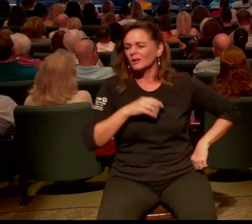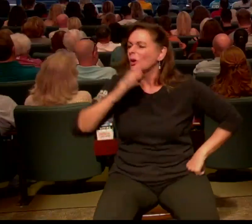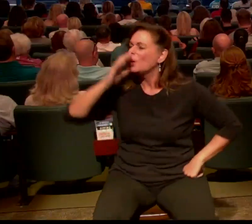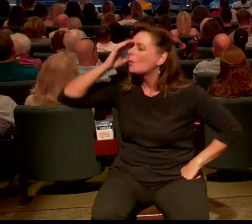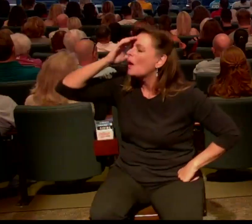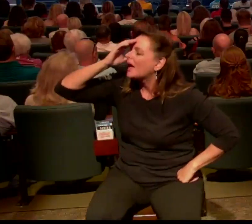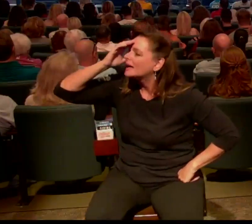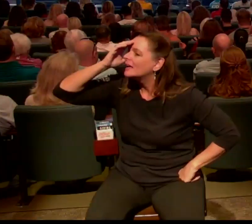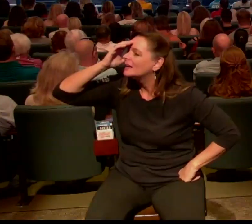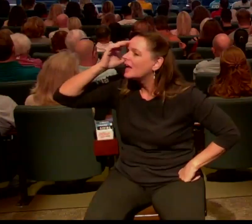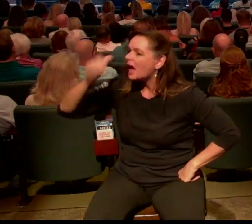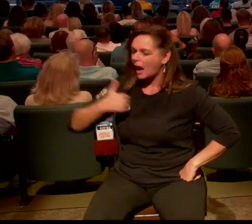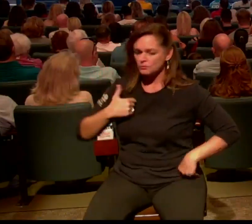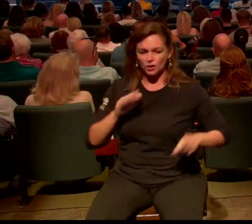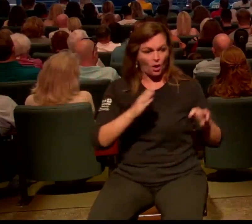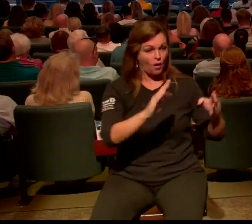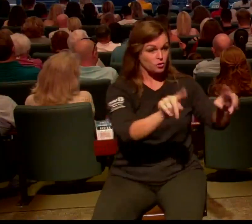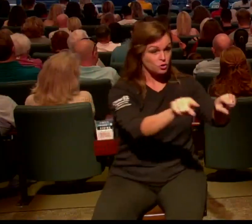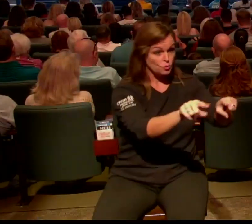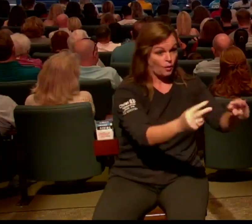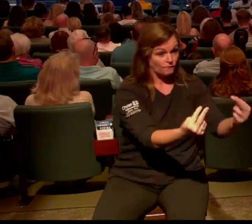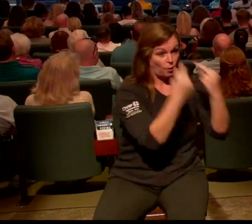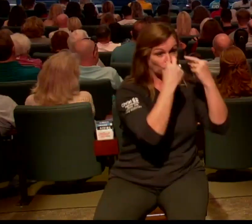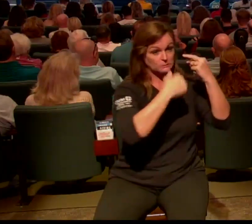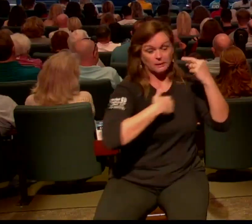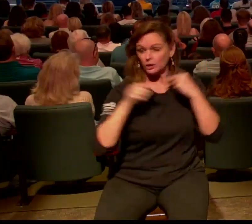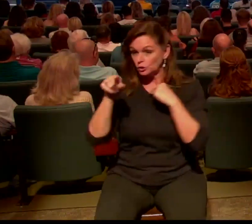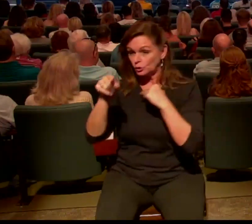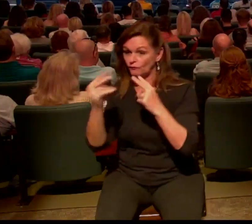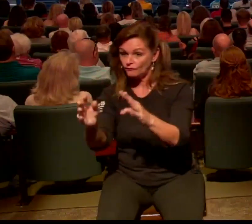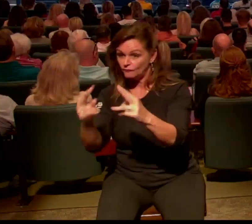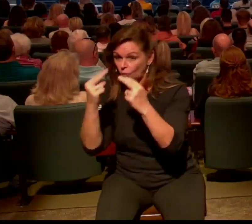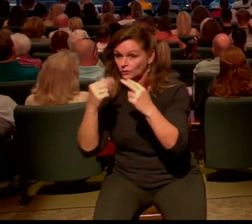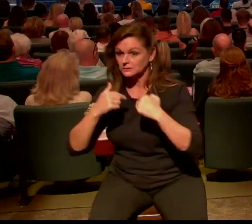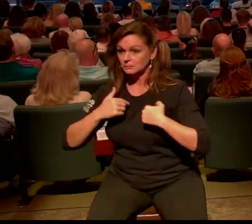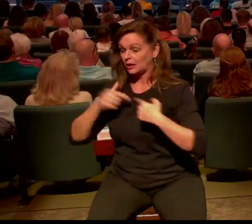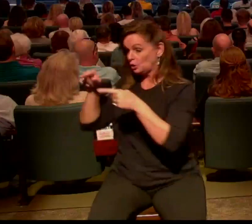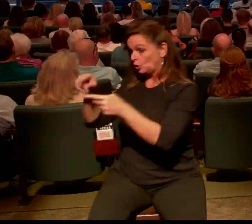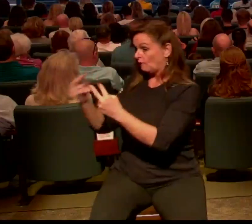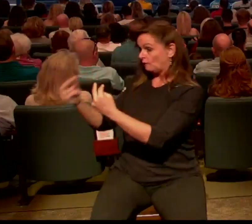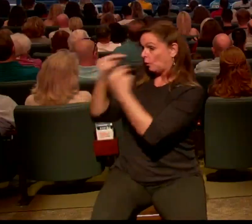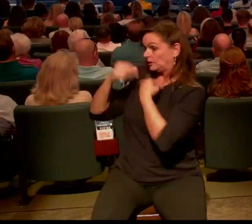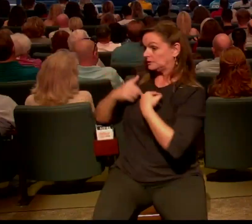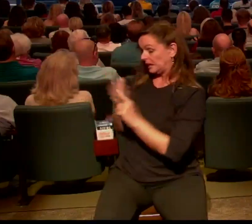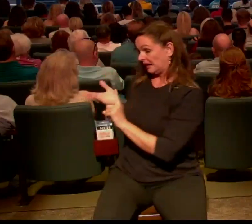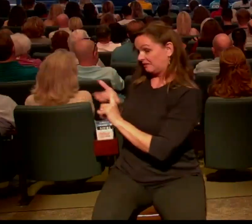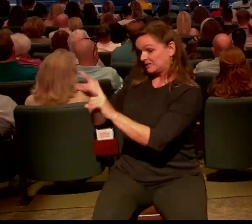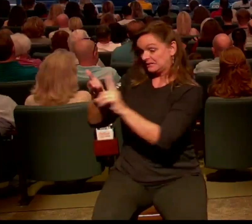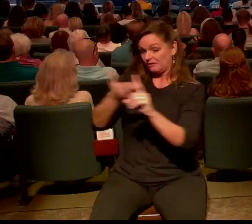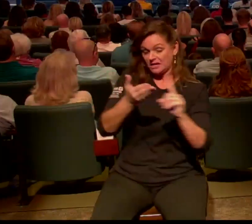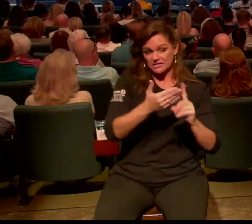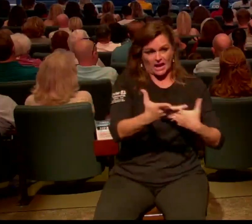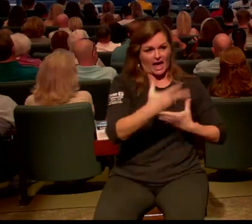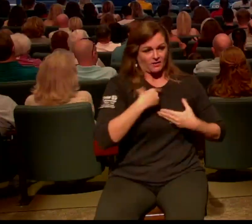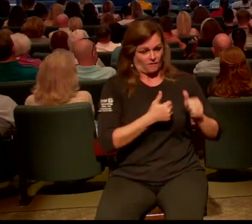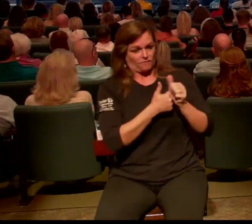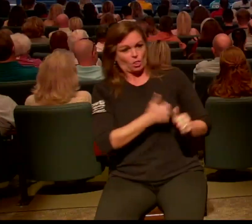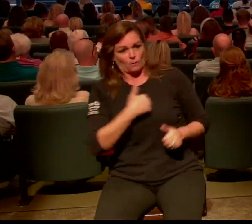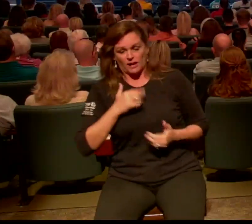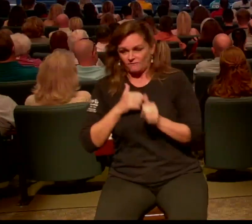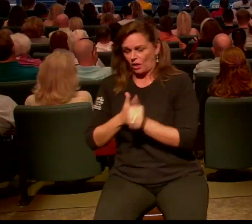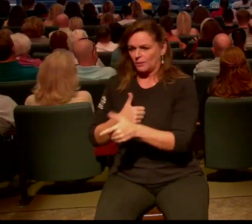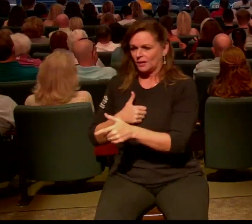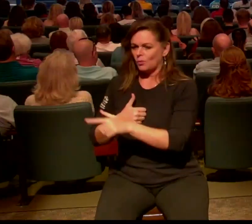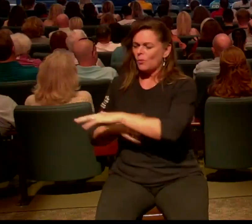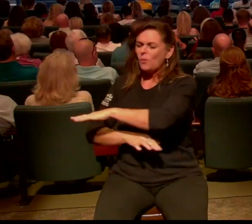around. I'm trying to focus everybody on me and serve me and get on my team and grab a hold of my vision. And all of a sudden I said, I've got to turn this around.